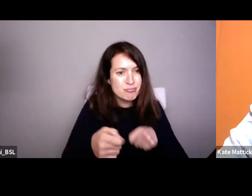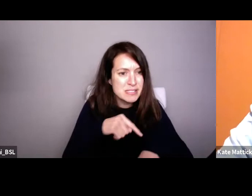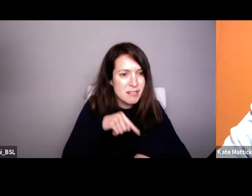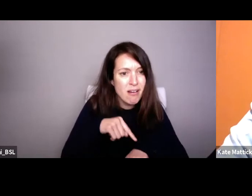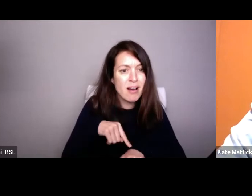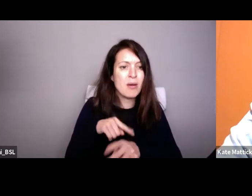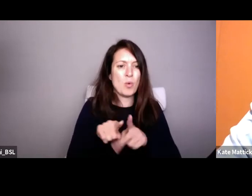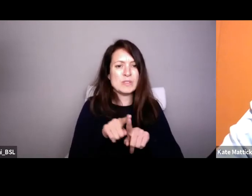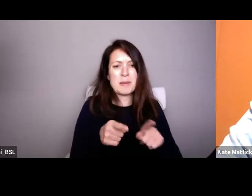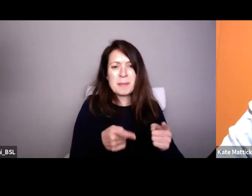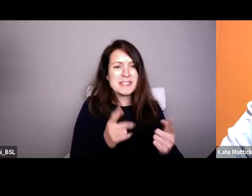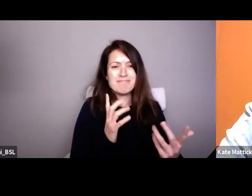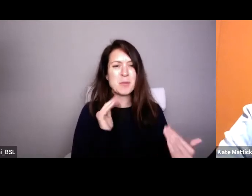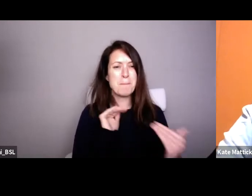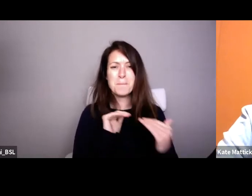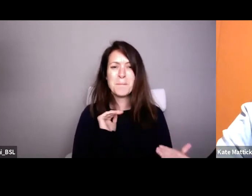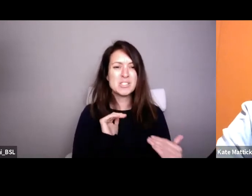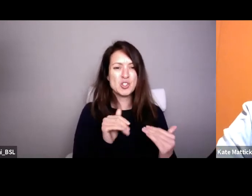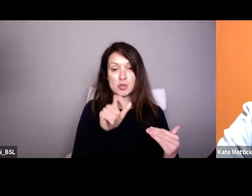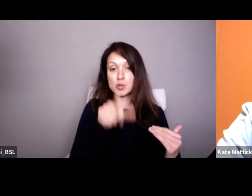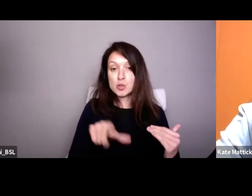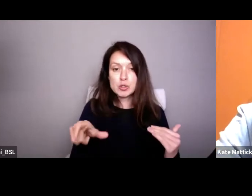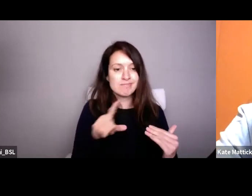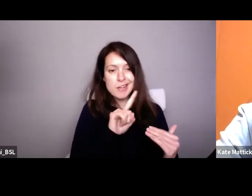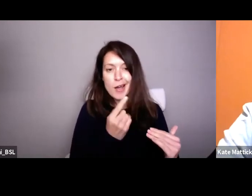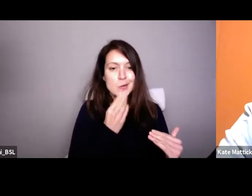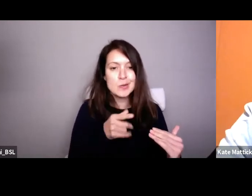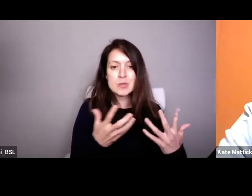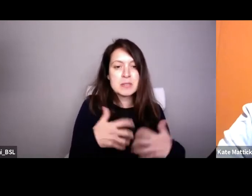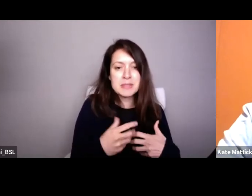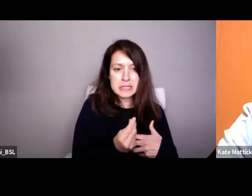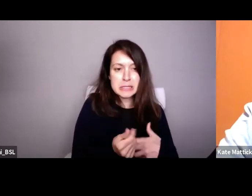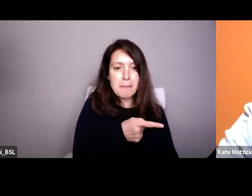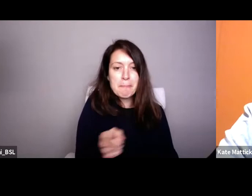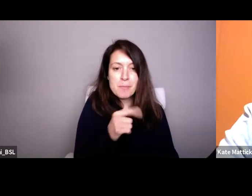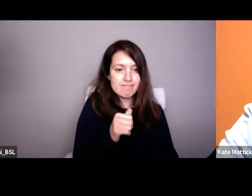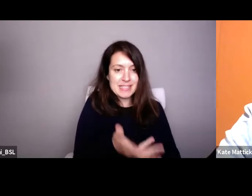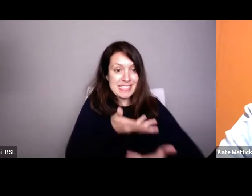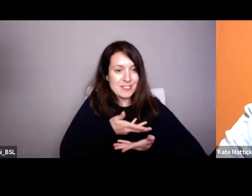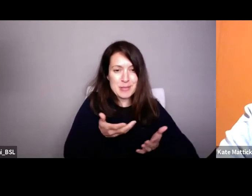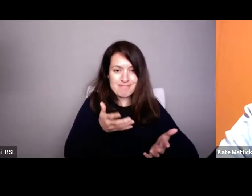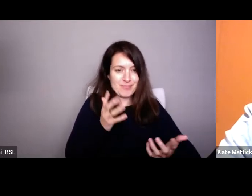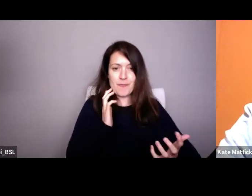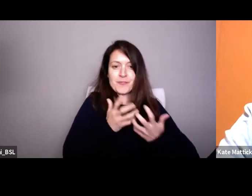piece of equipment that they had been granted. And 24% of students reported here